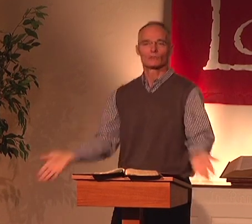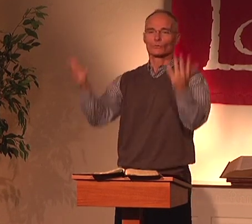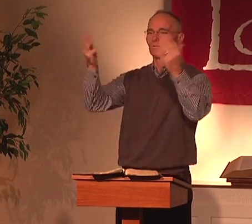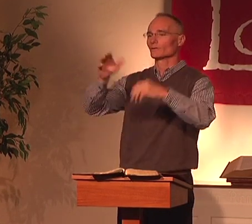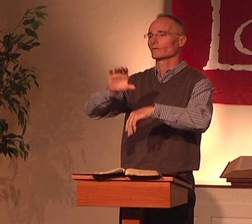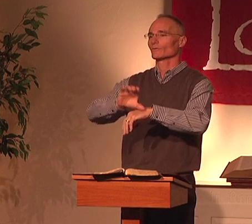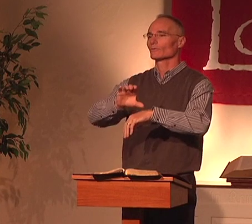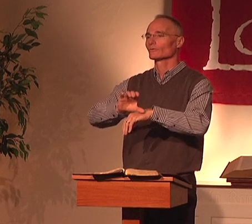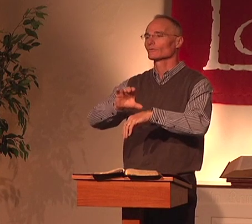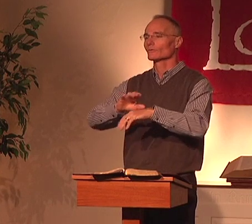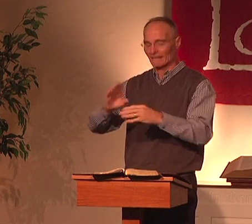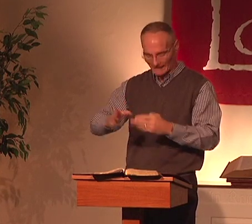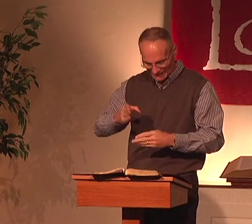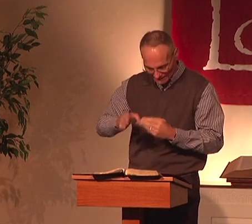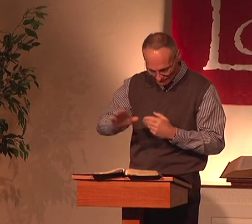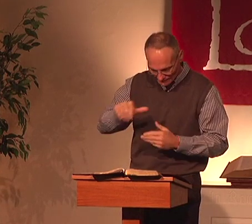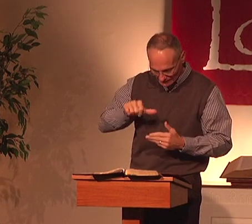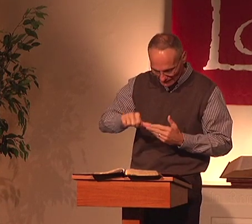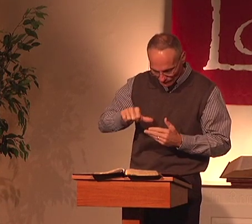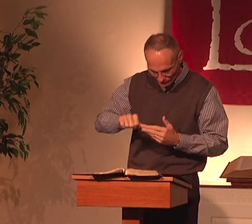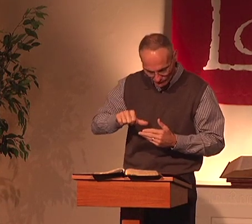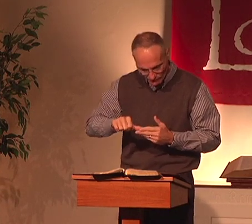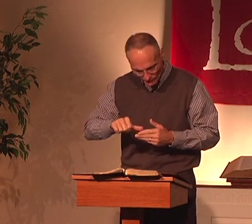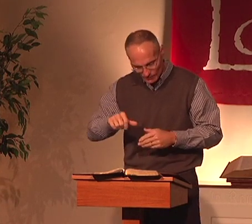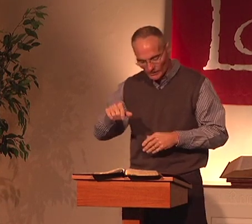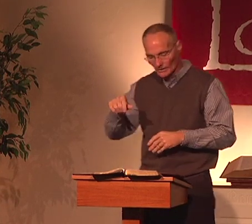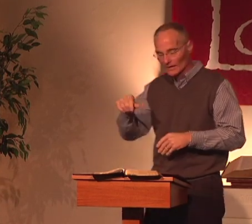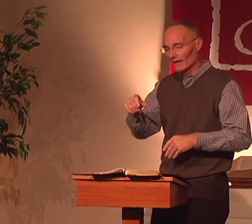Exhorts the church Just encourage them Exhorts them through his letters